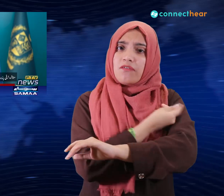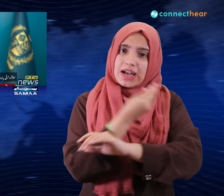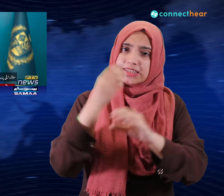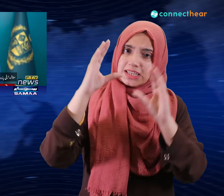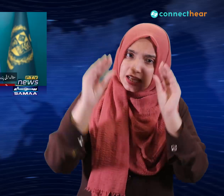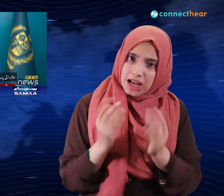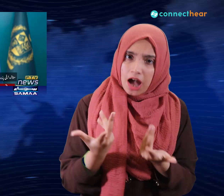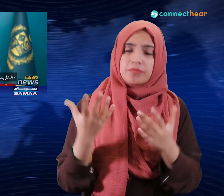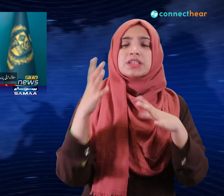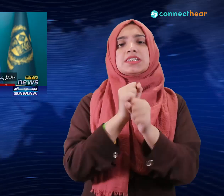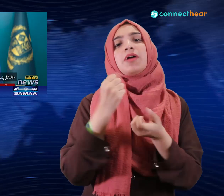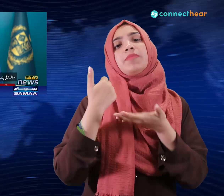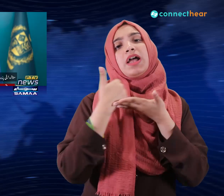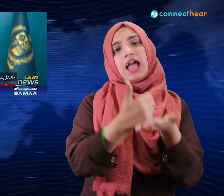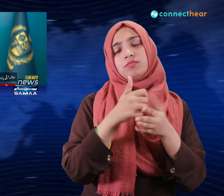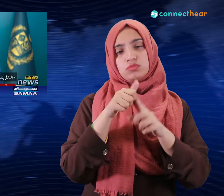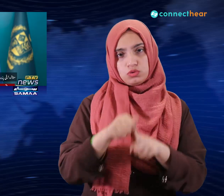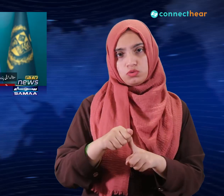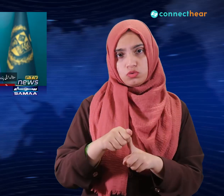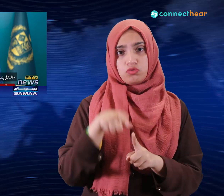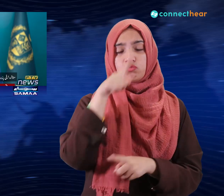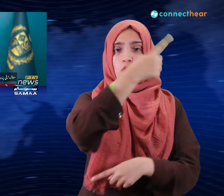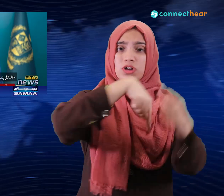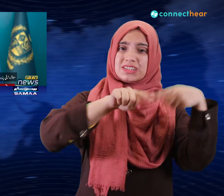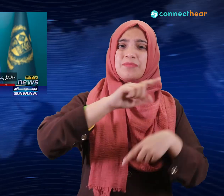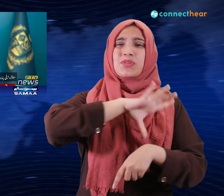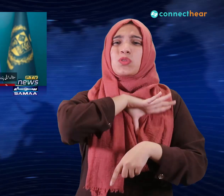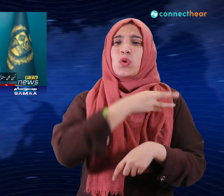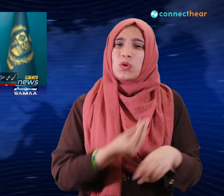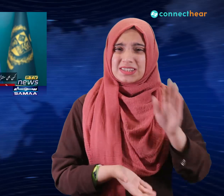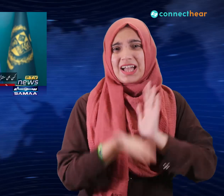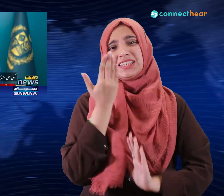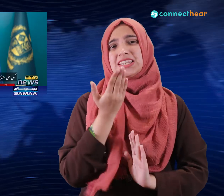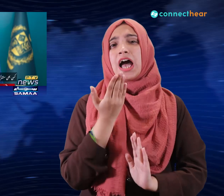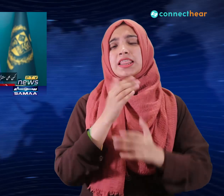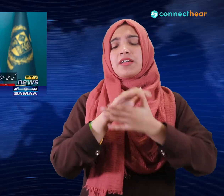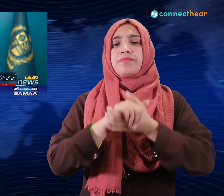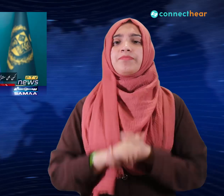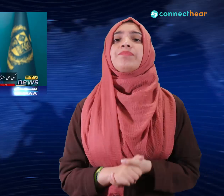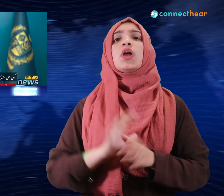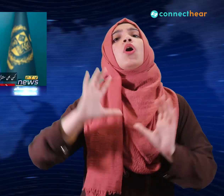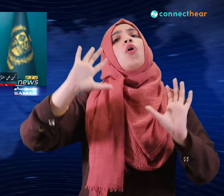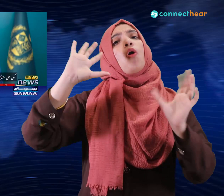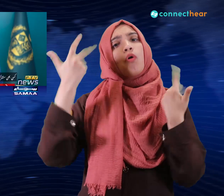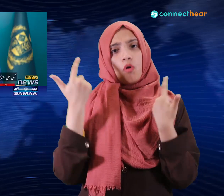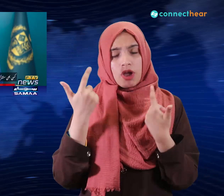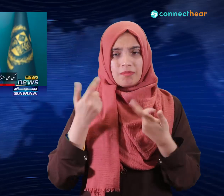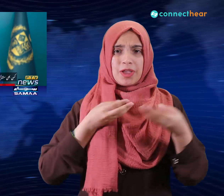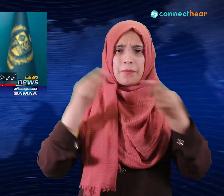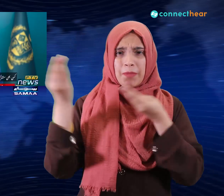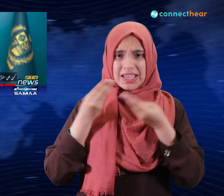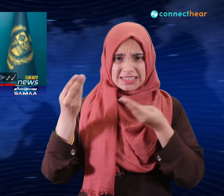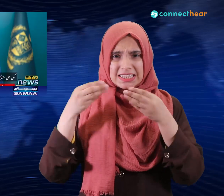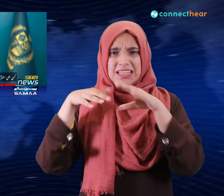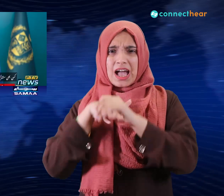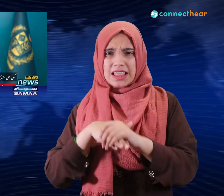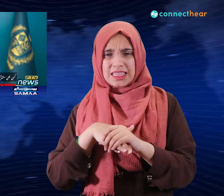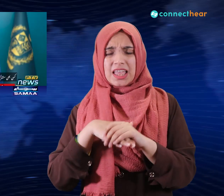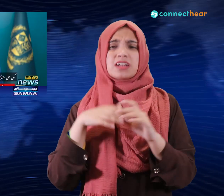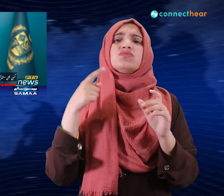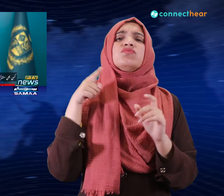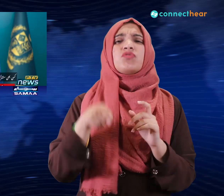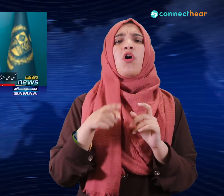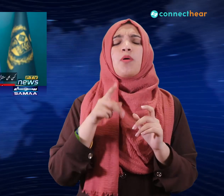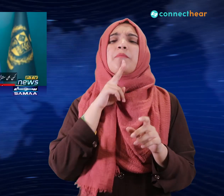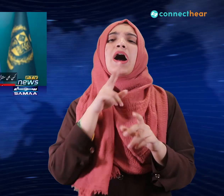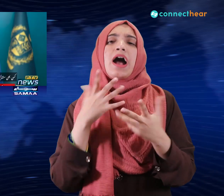development finance for the affected developing countries. Any common framework for debt